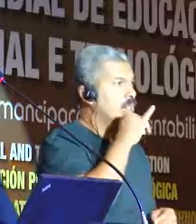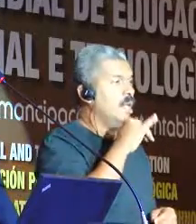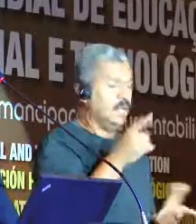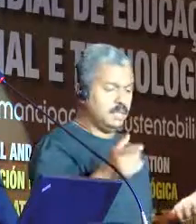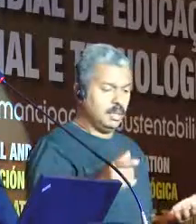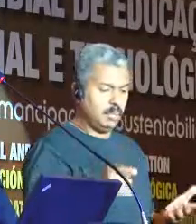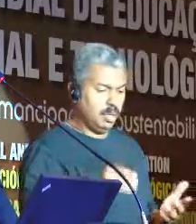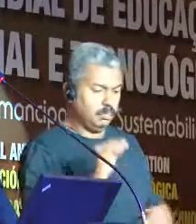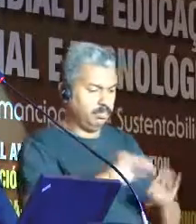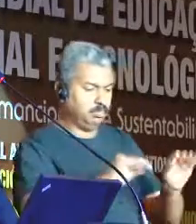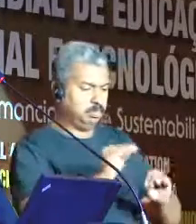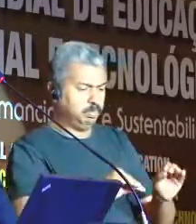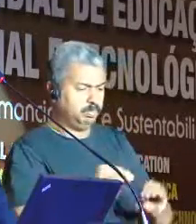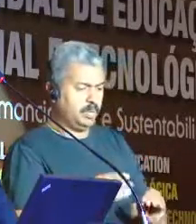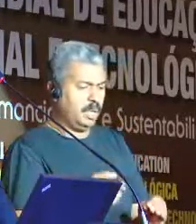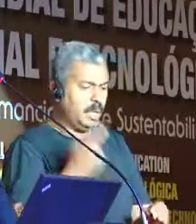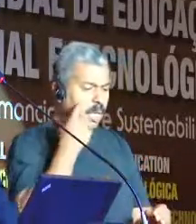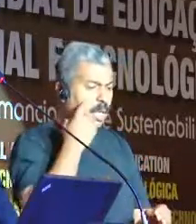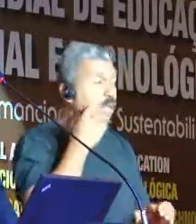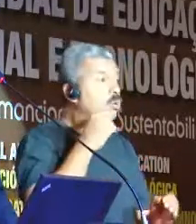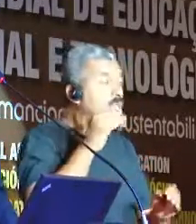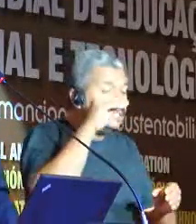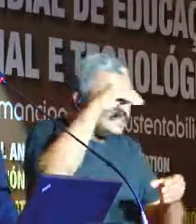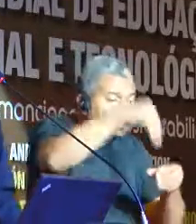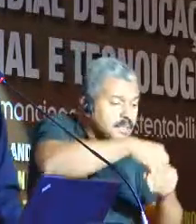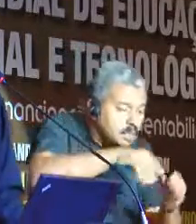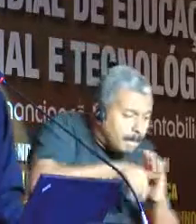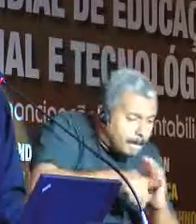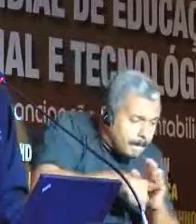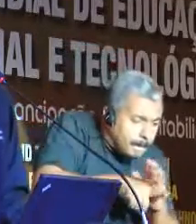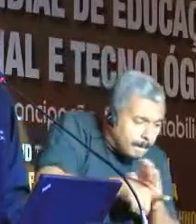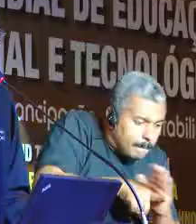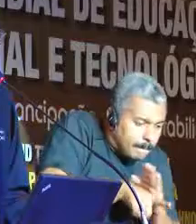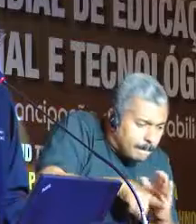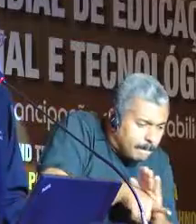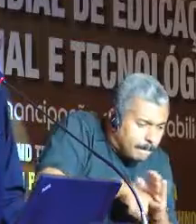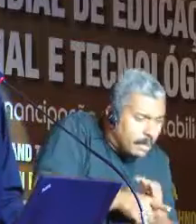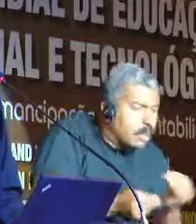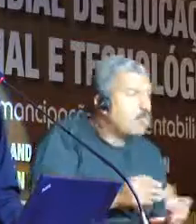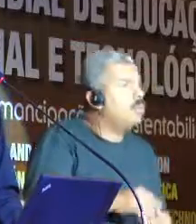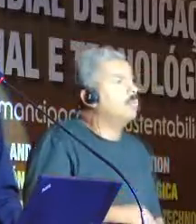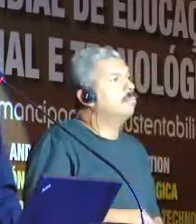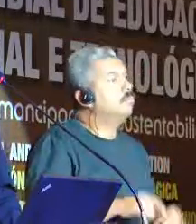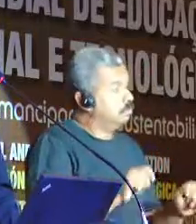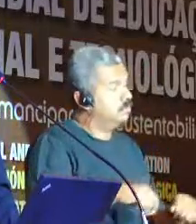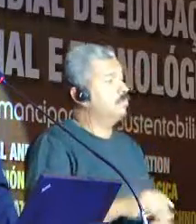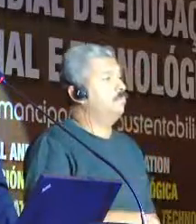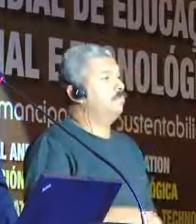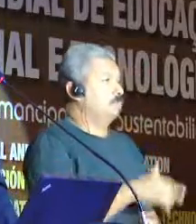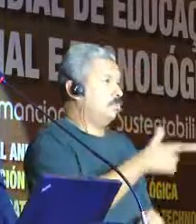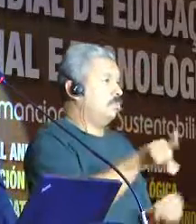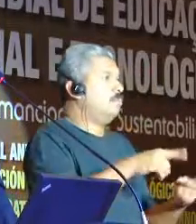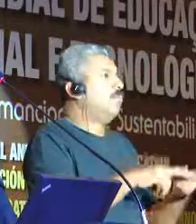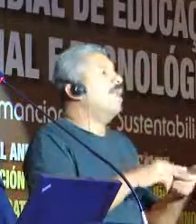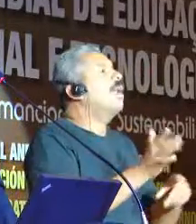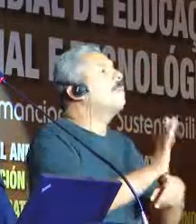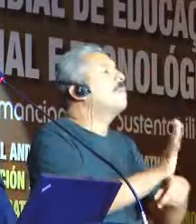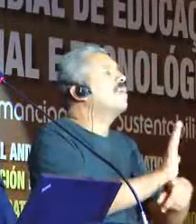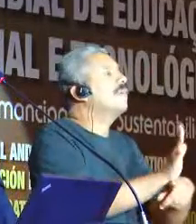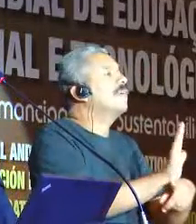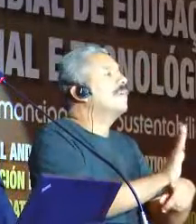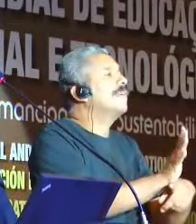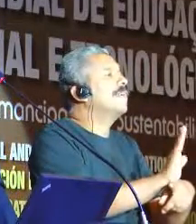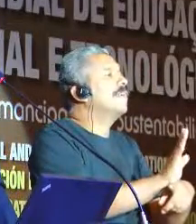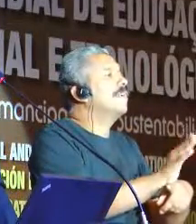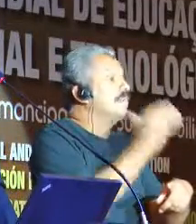virtual reality, and making movies like the Titanic, Lord of the